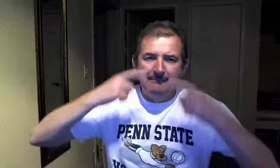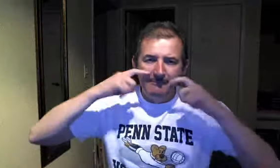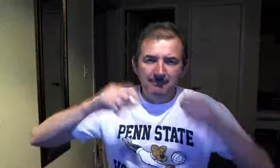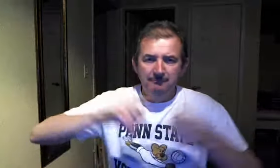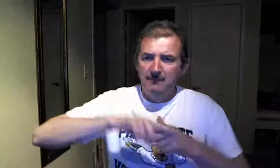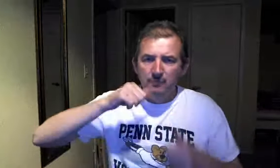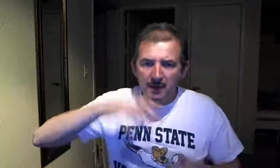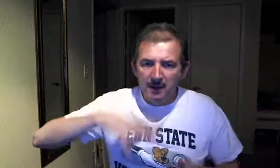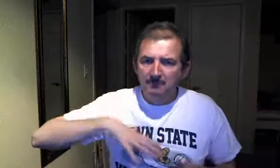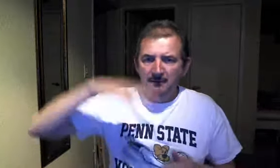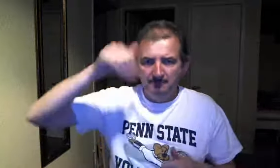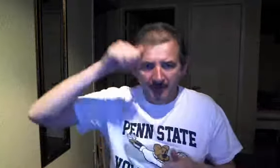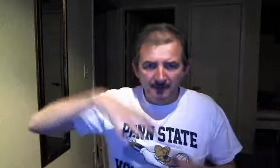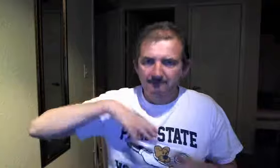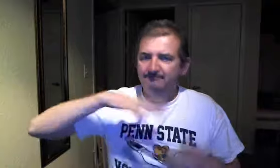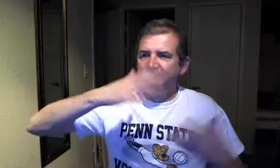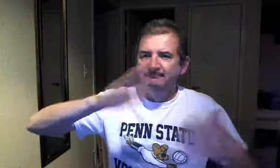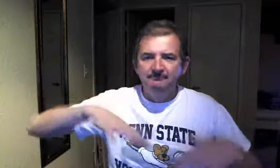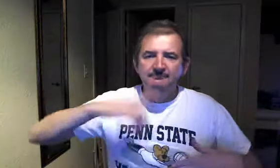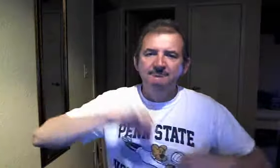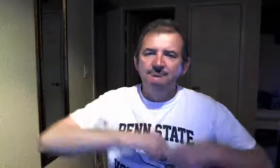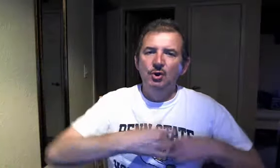Dean, you are the most nervous girl in all of London.